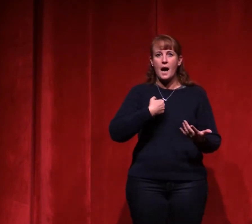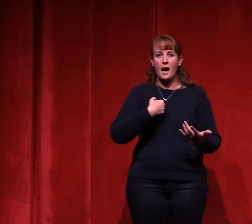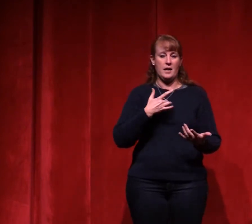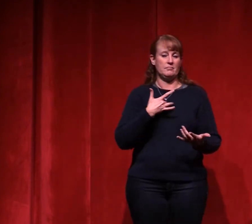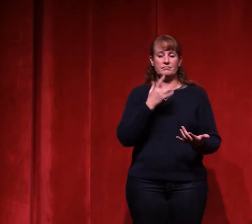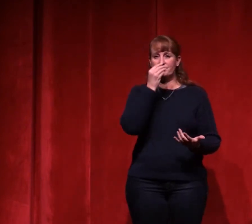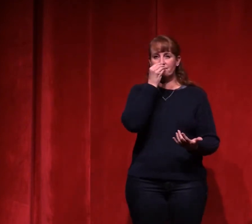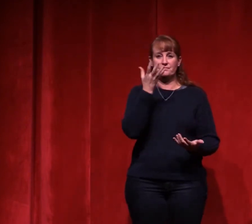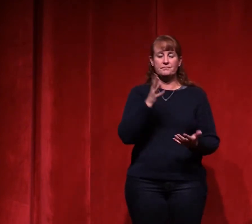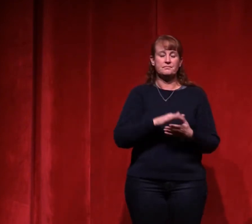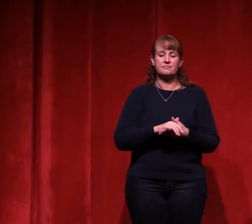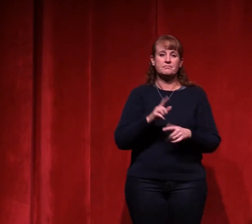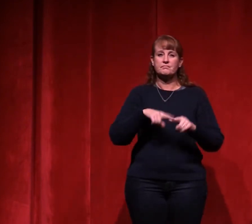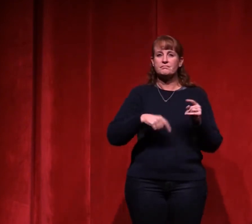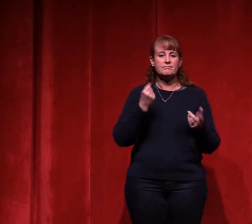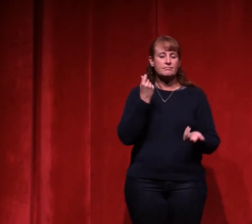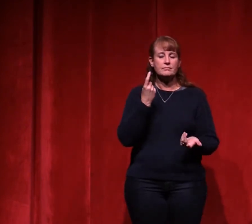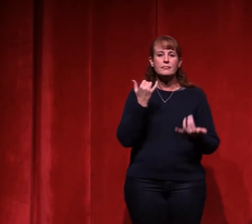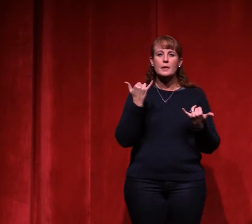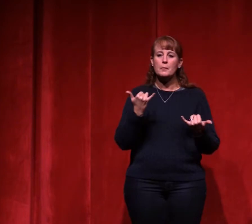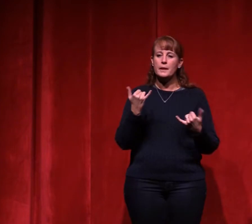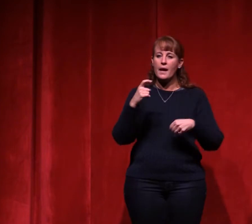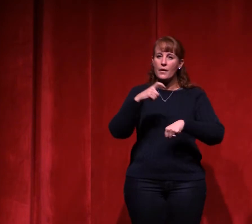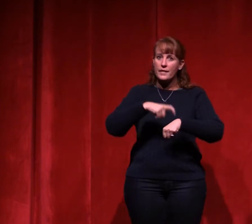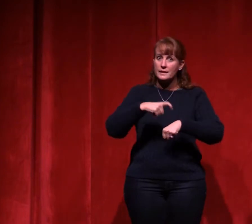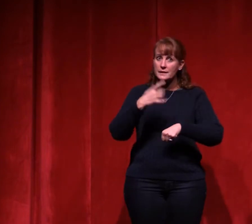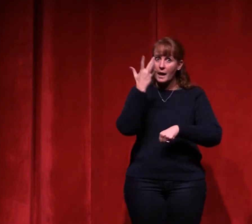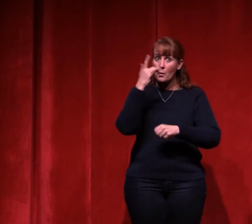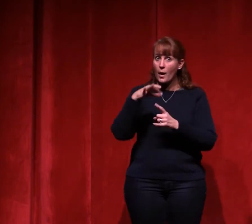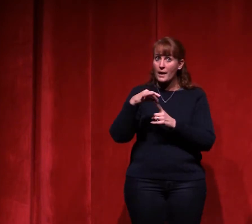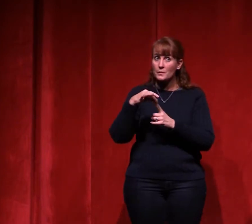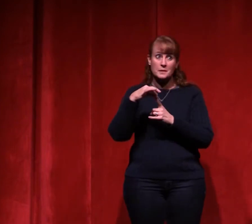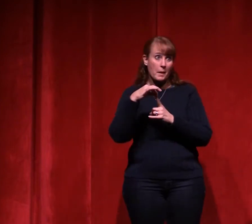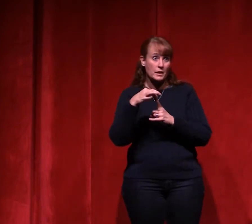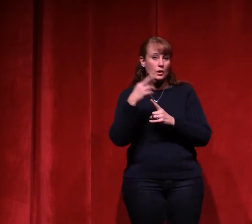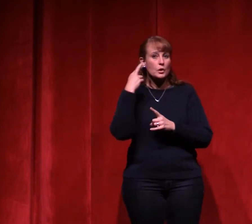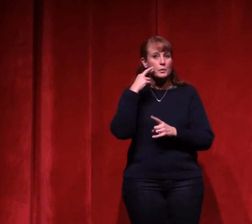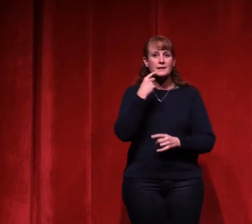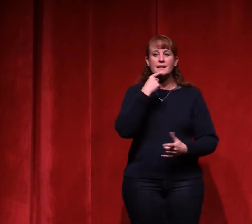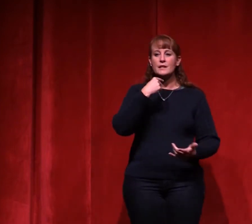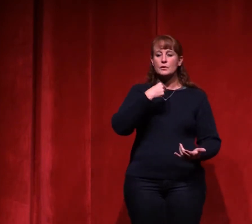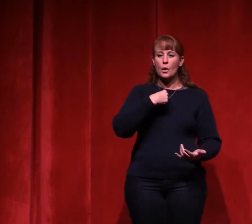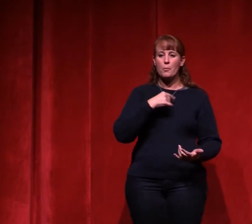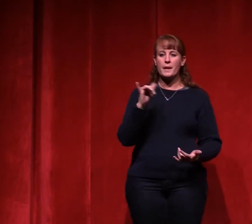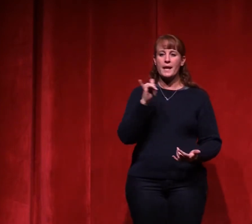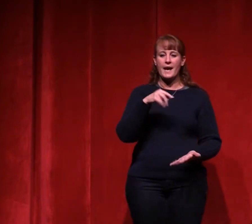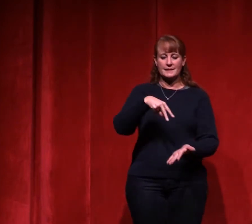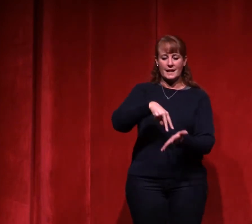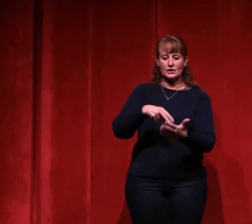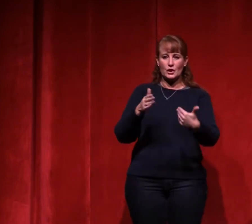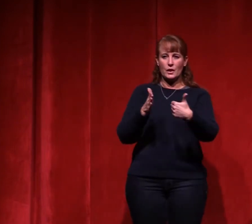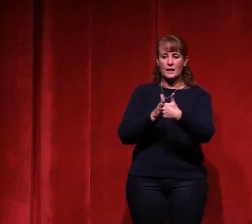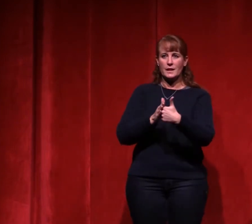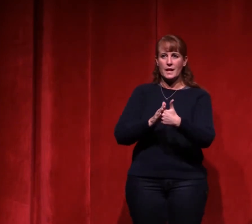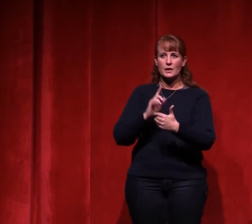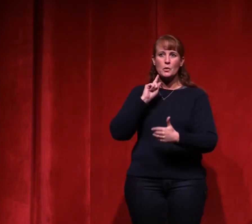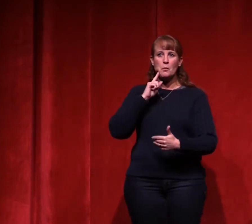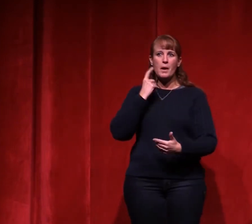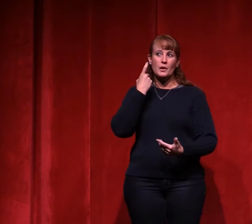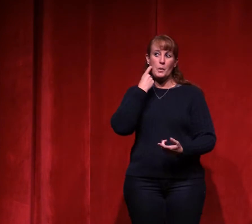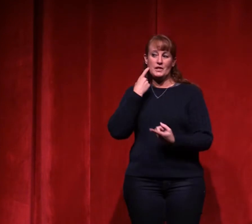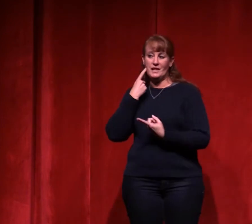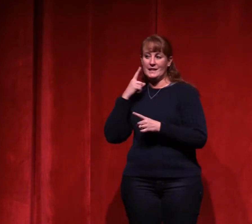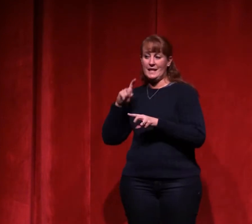to comments like that. What made this time so special was that he said it to me as I stood next to a model who had just announced